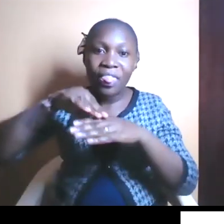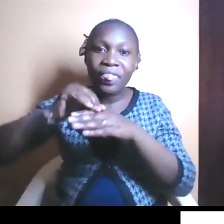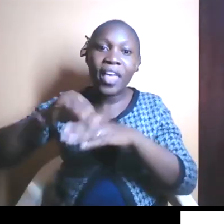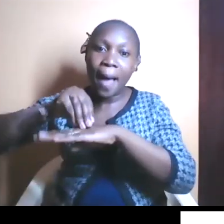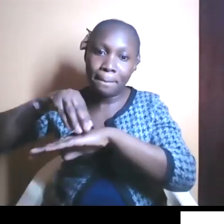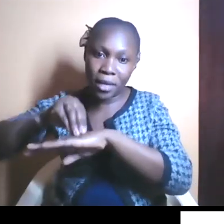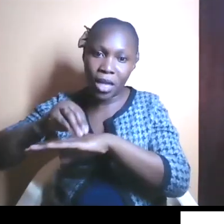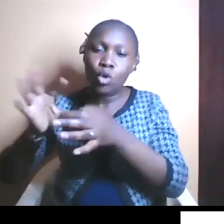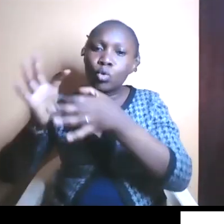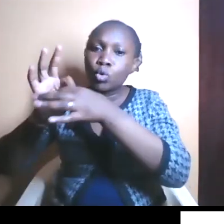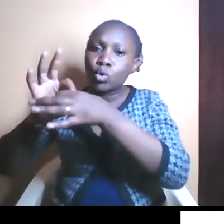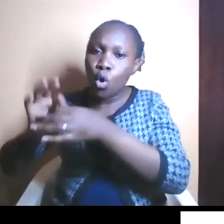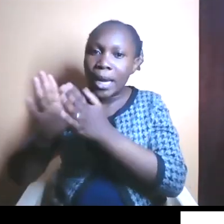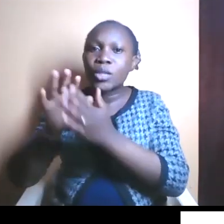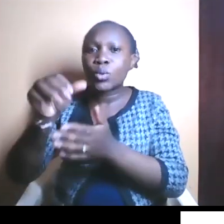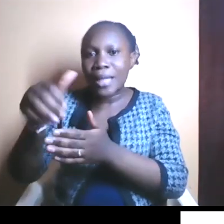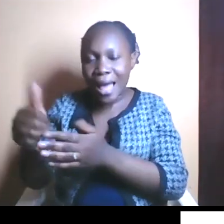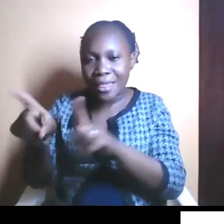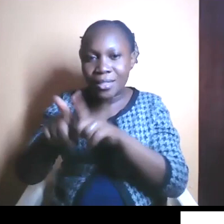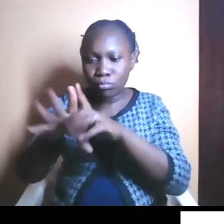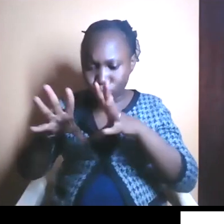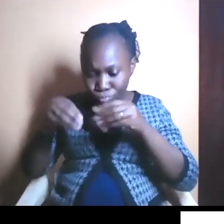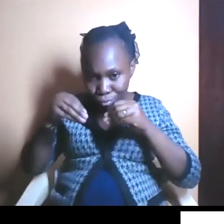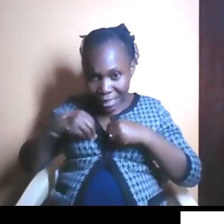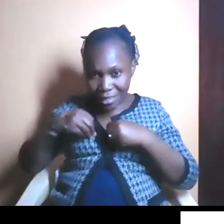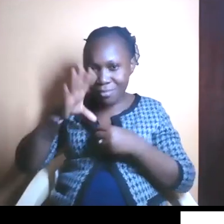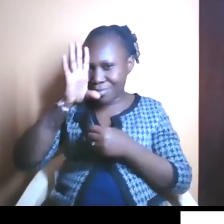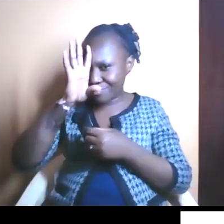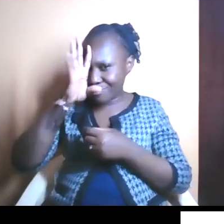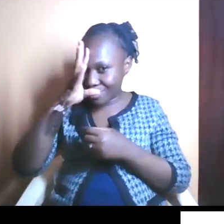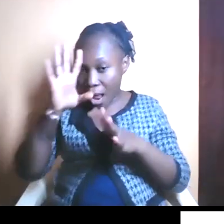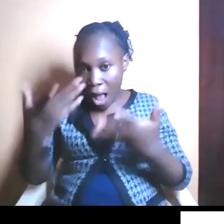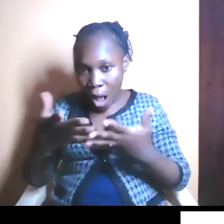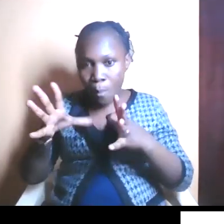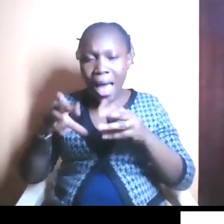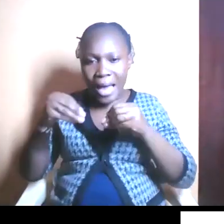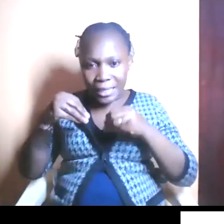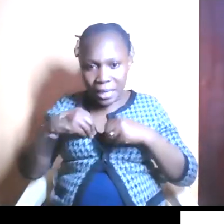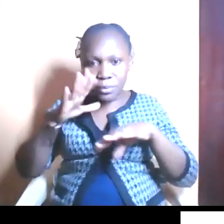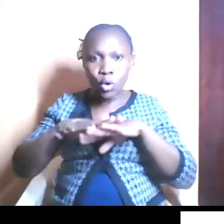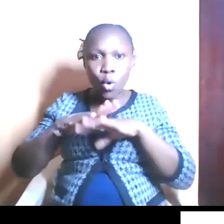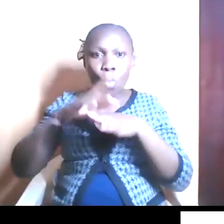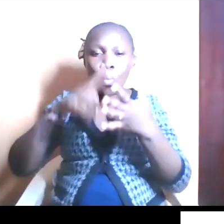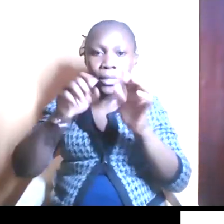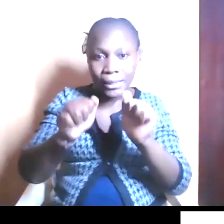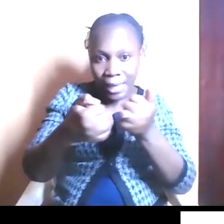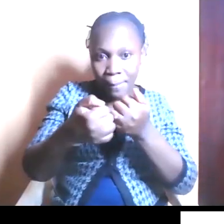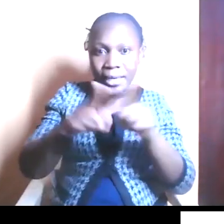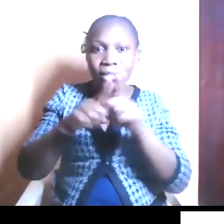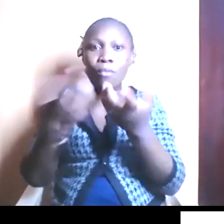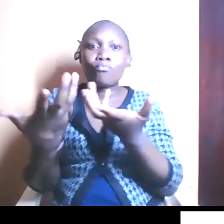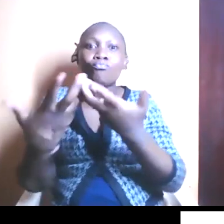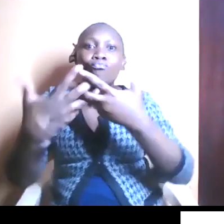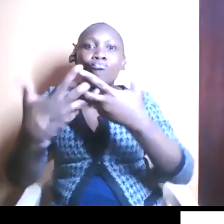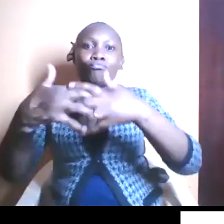and allowing and accepting uncertainty by embodying non-linear time, incorporating the body into our way